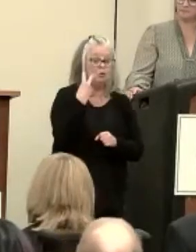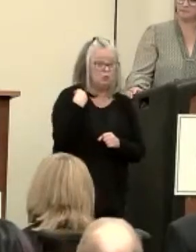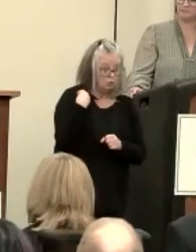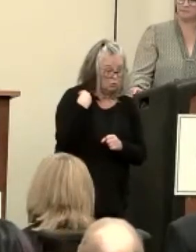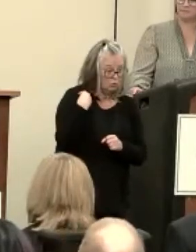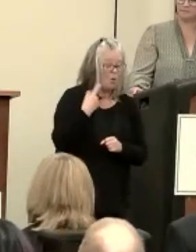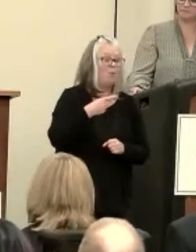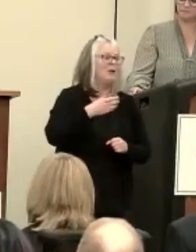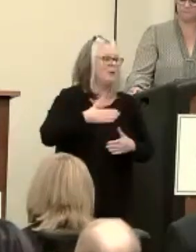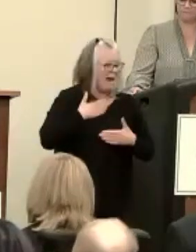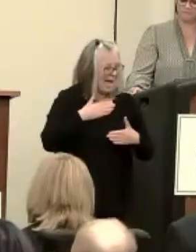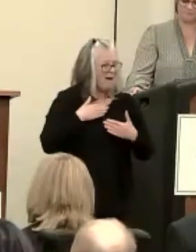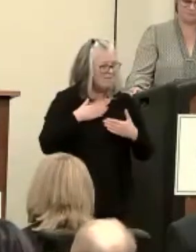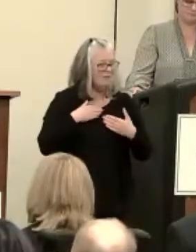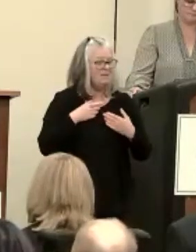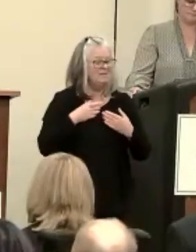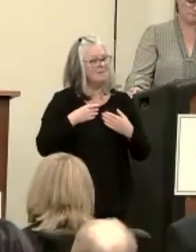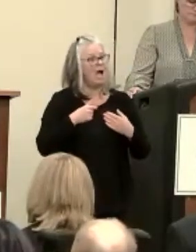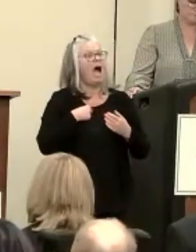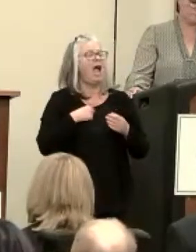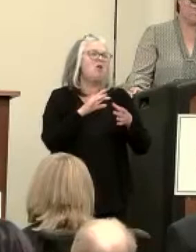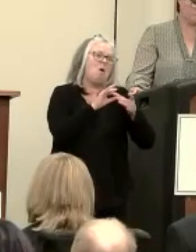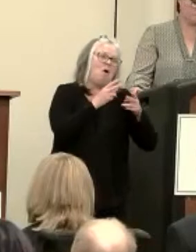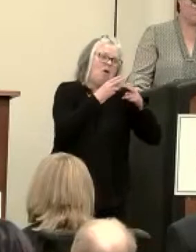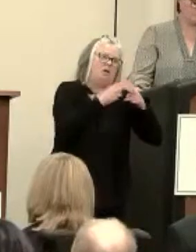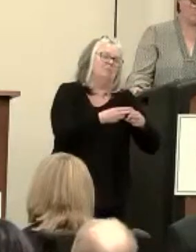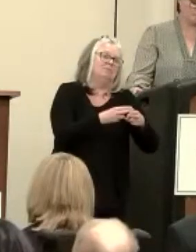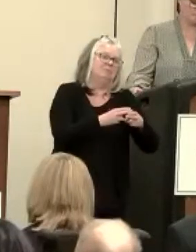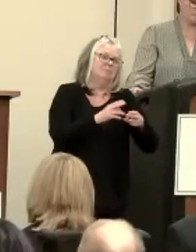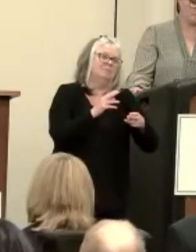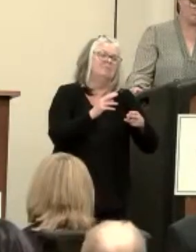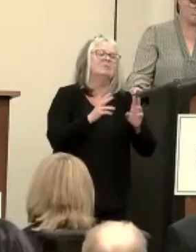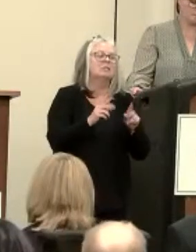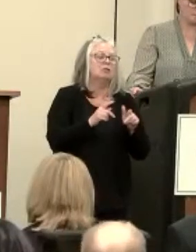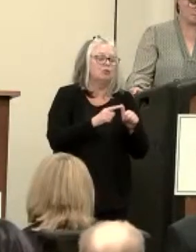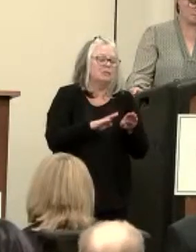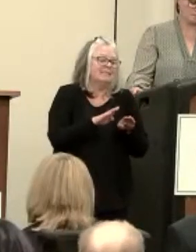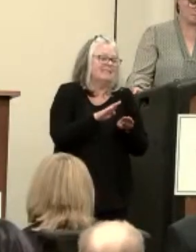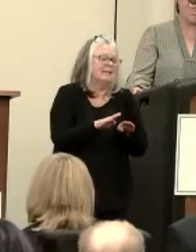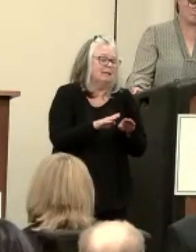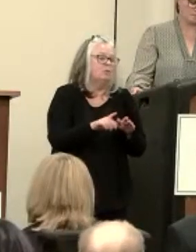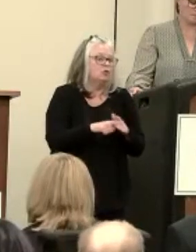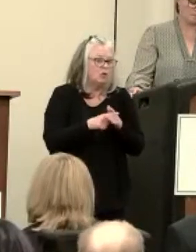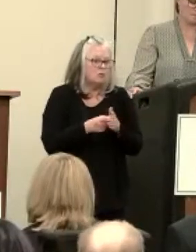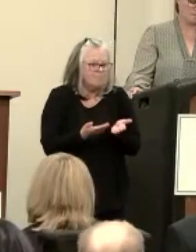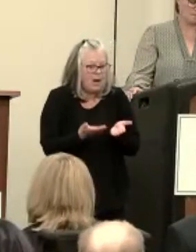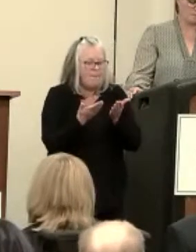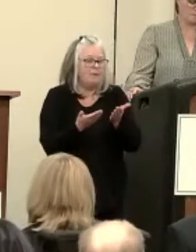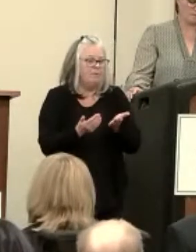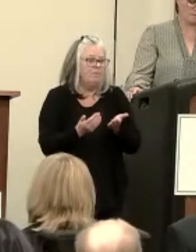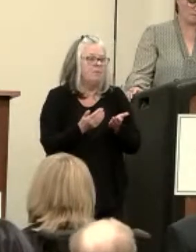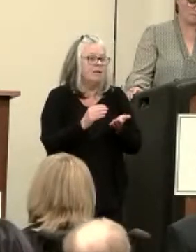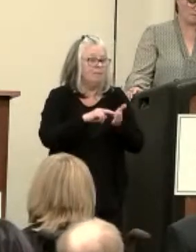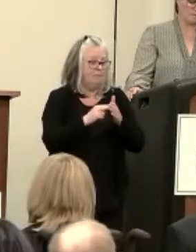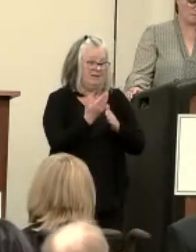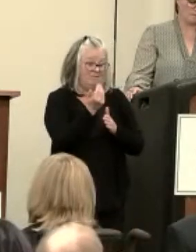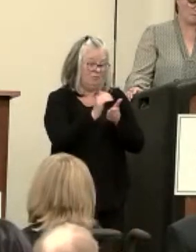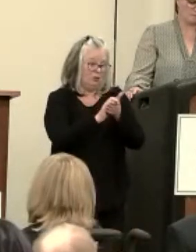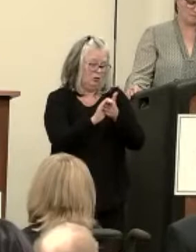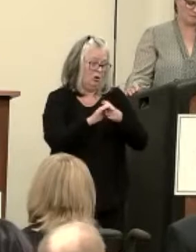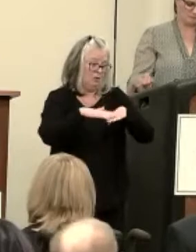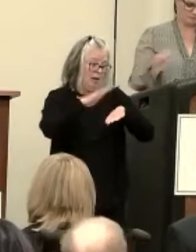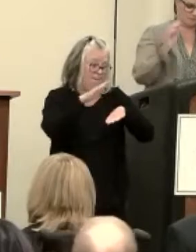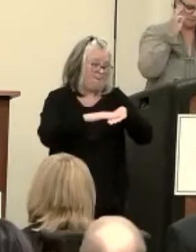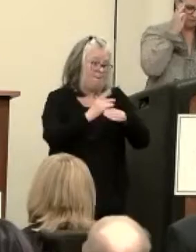were very pleased to take what I had referred to at that time as an initial step at moving the wages, the baseline, to $15 an